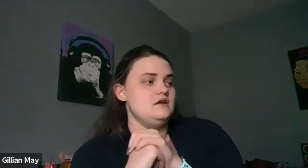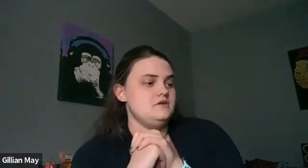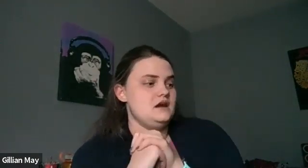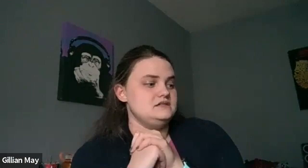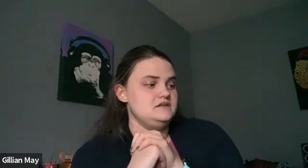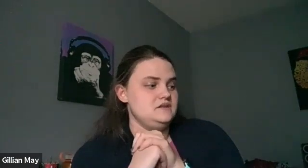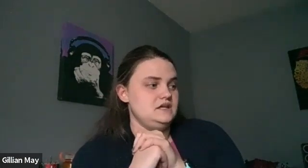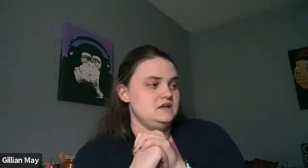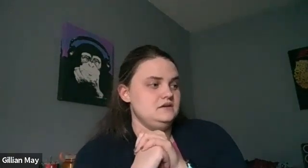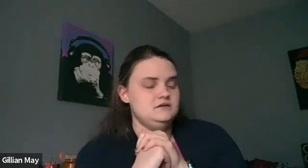Another activity